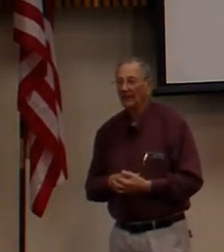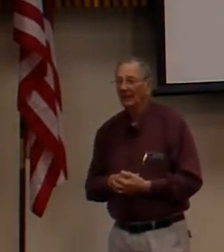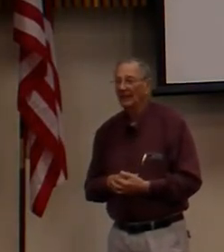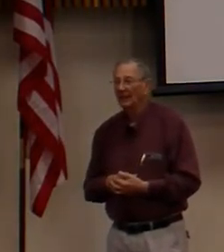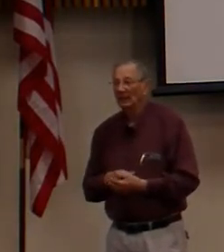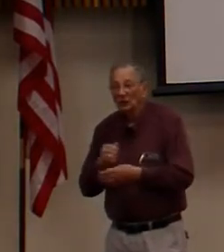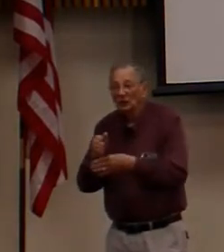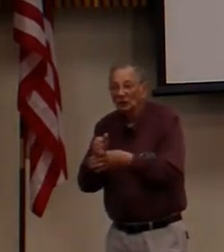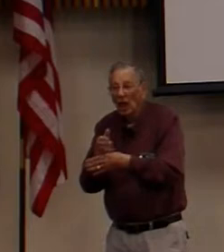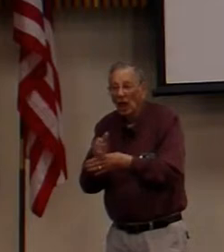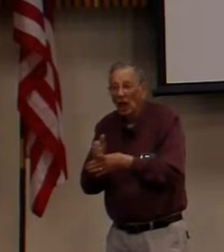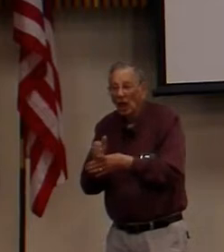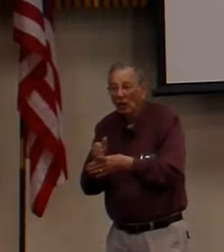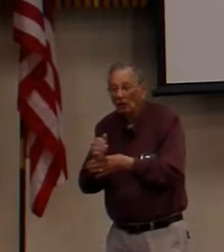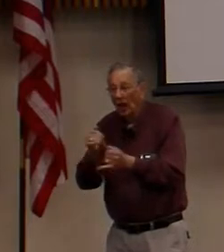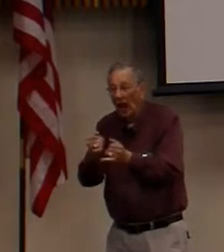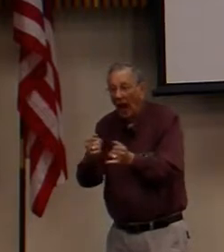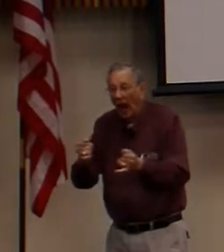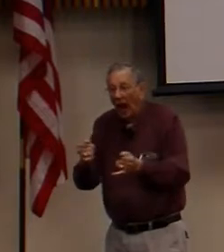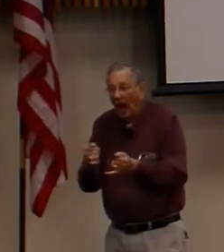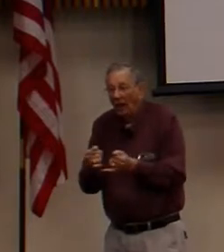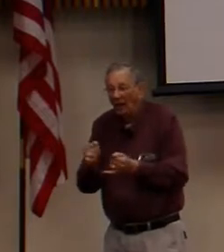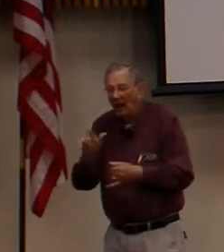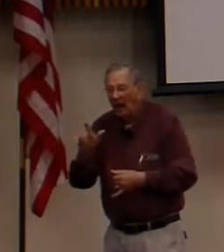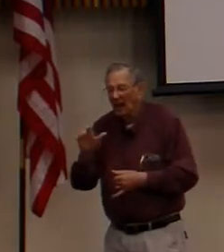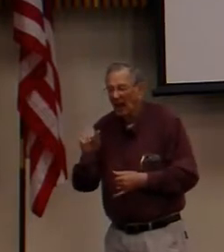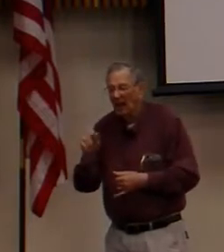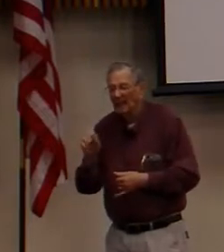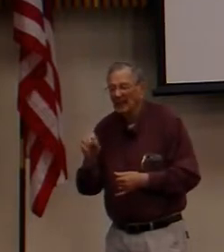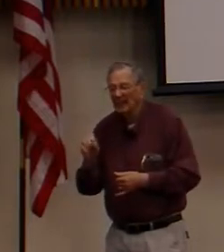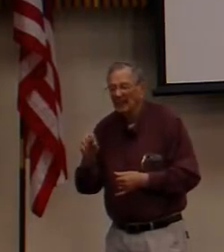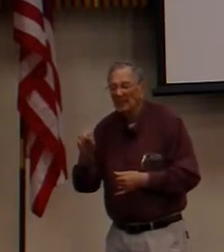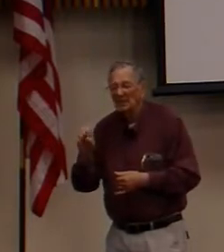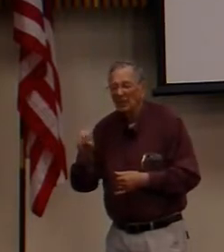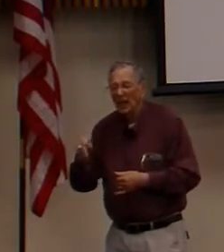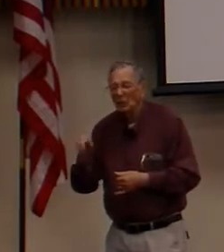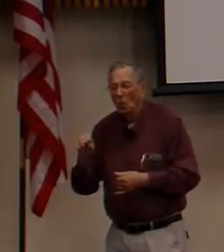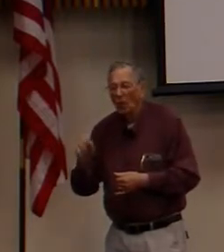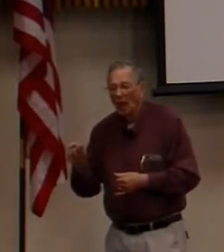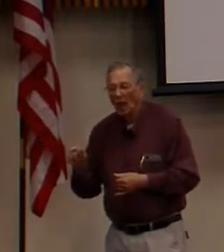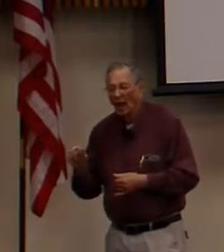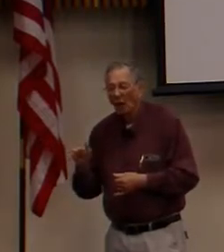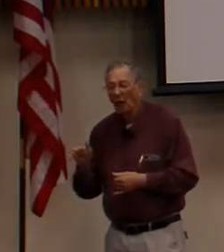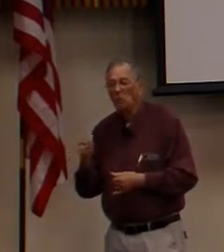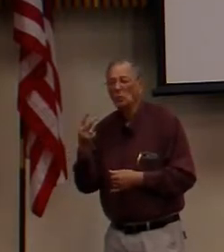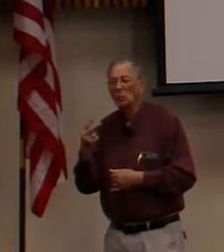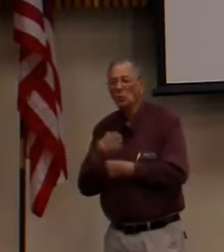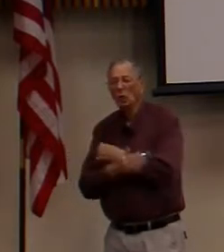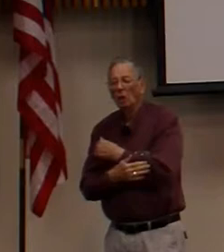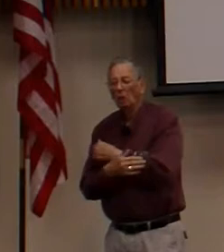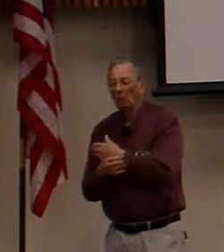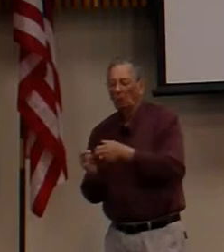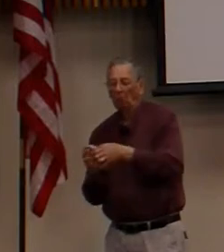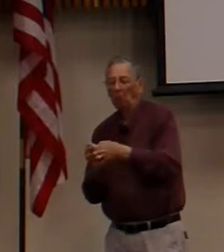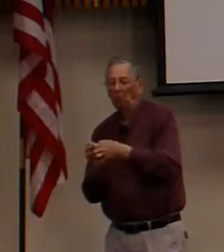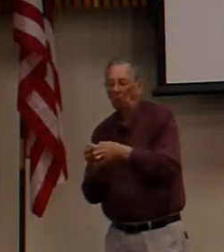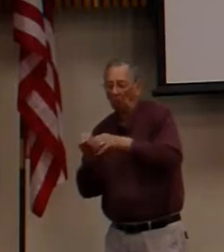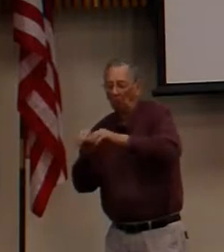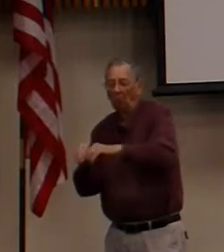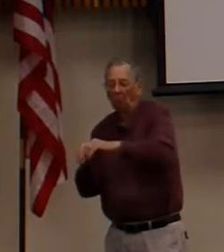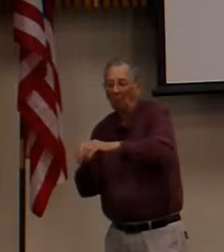it actually shares the island of La Hispaniola together with Haiti. So two countries on the